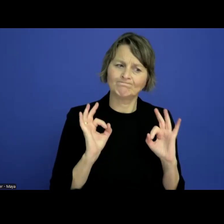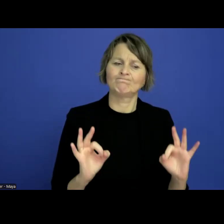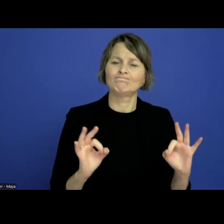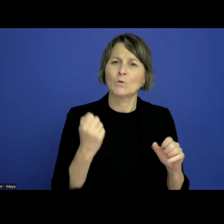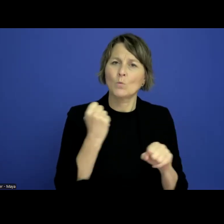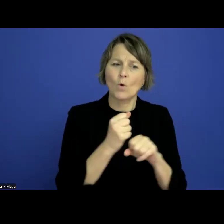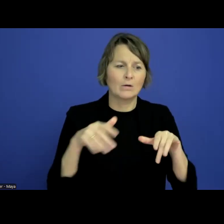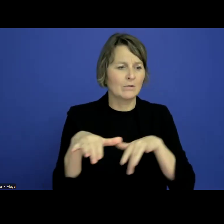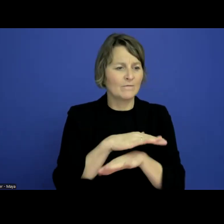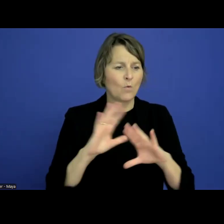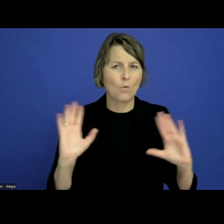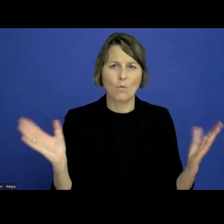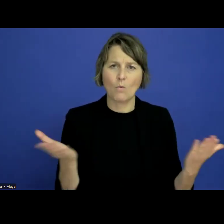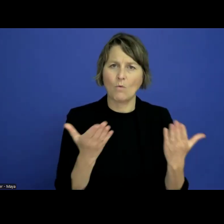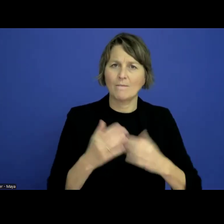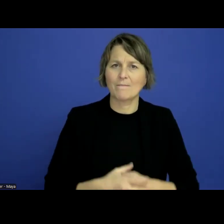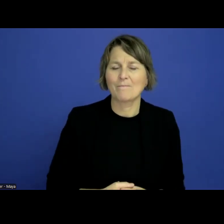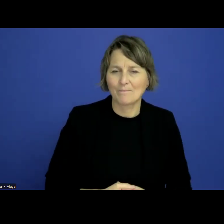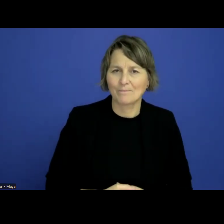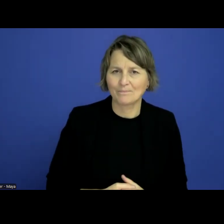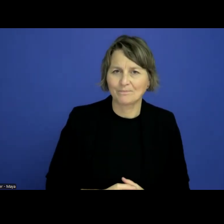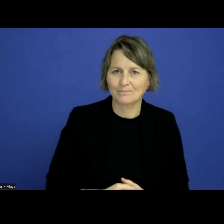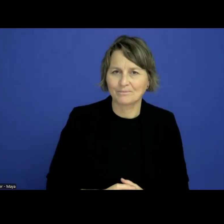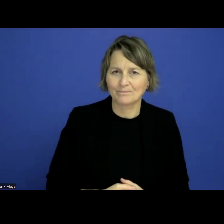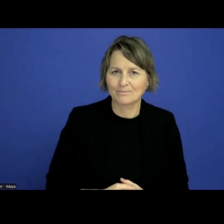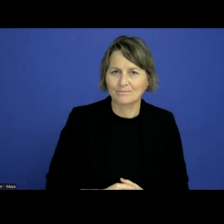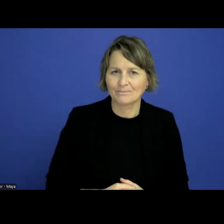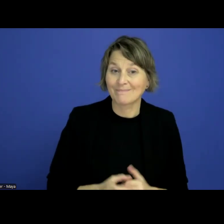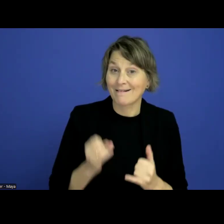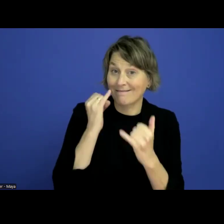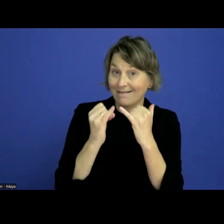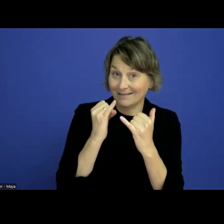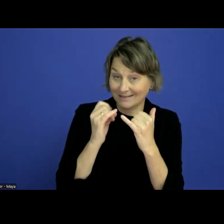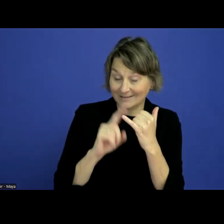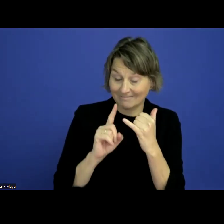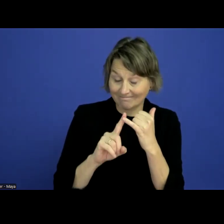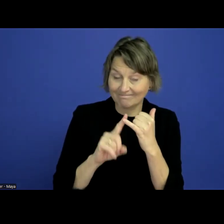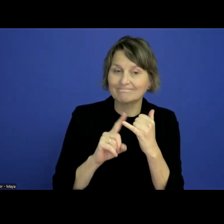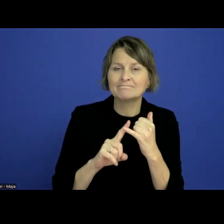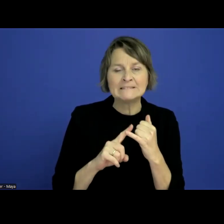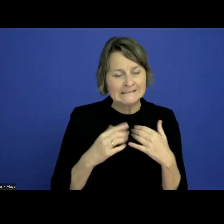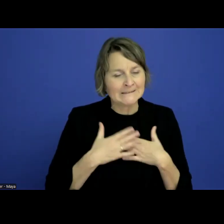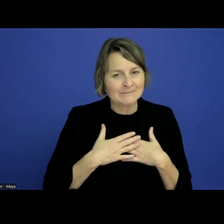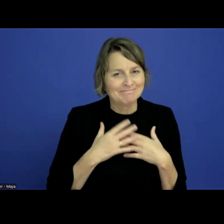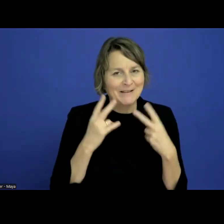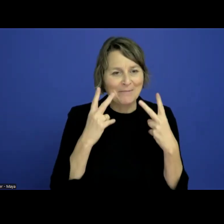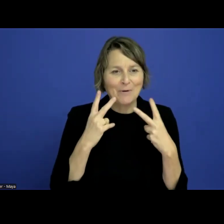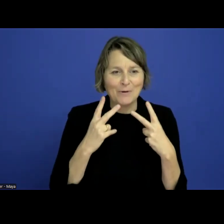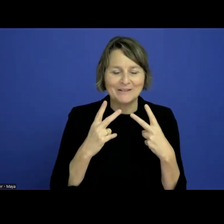all. And I will finish with another point which is really important for us. And I'm glad to have